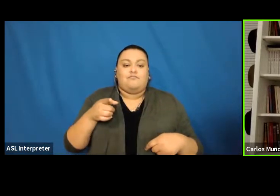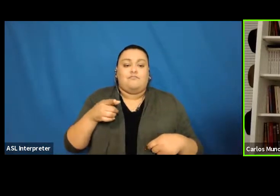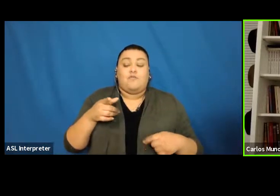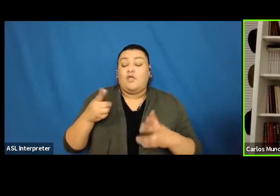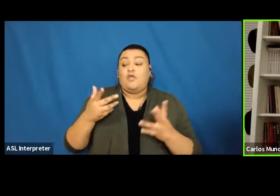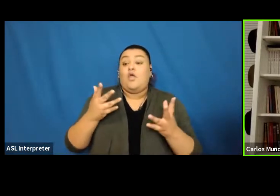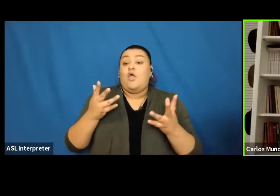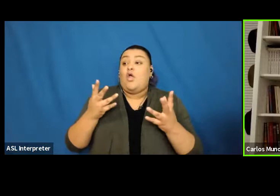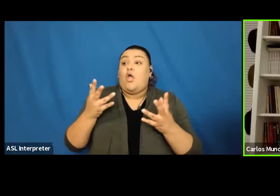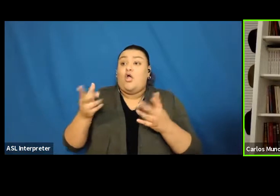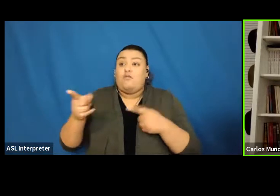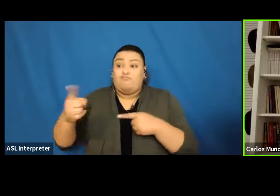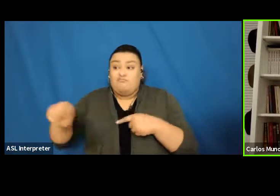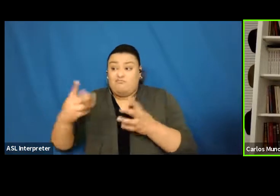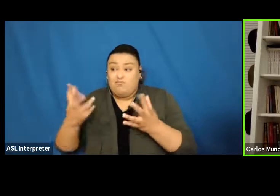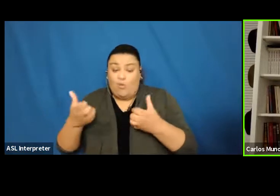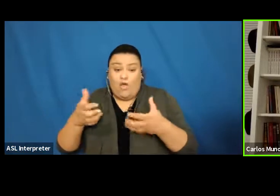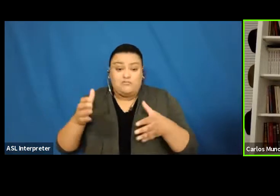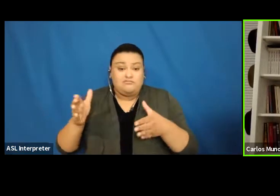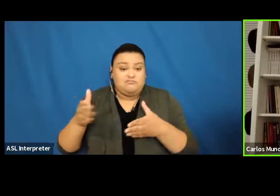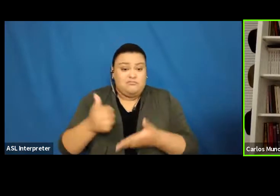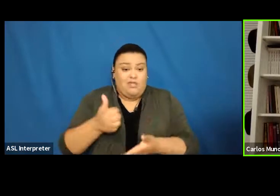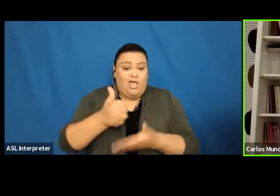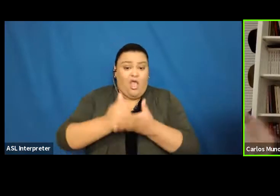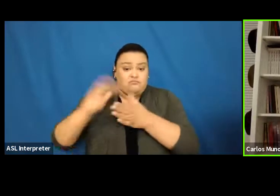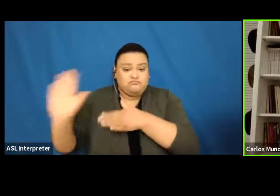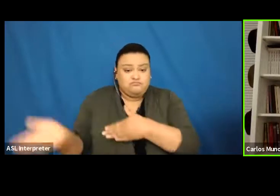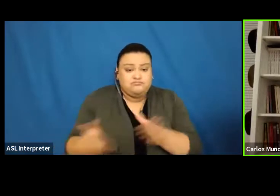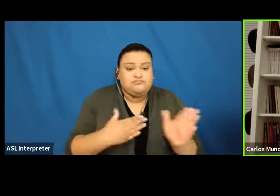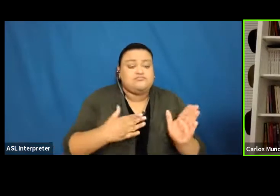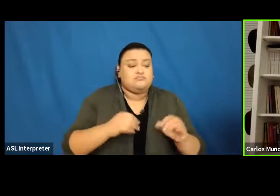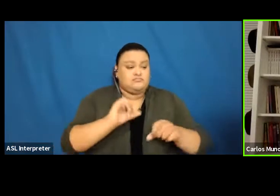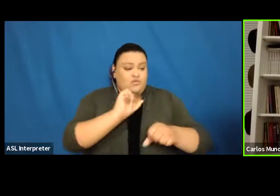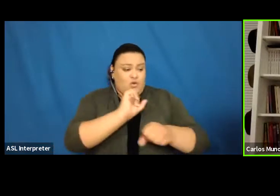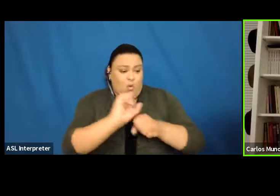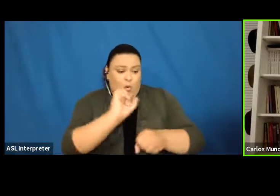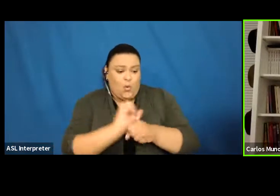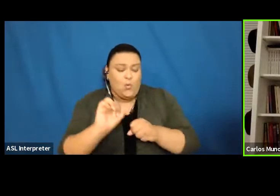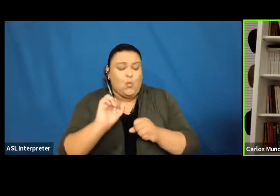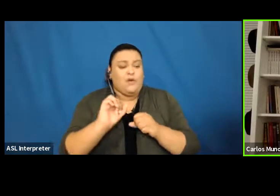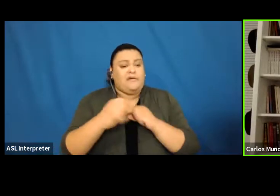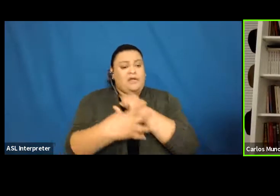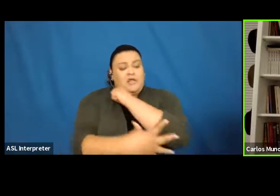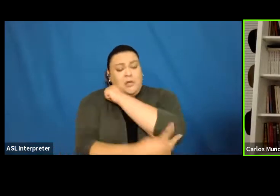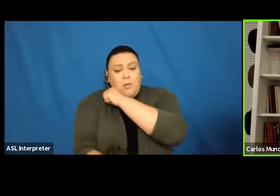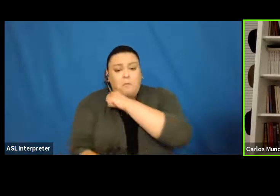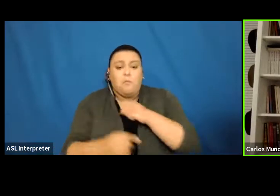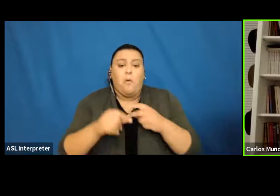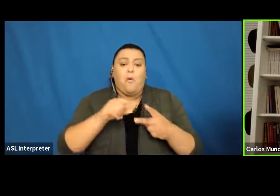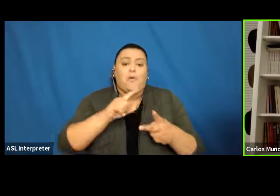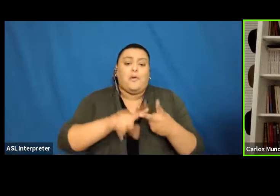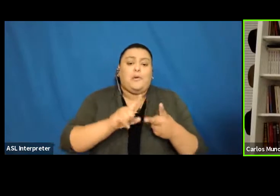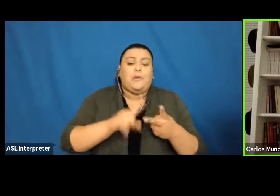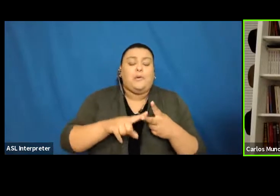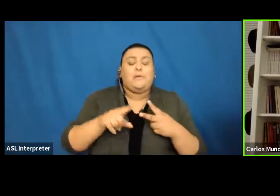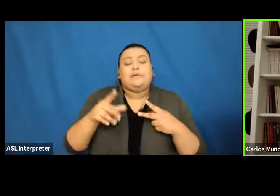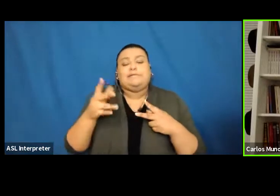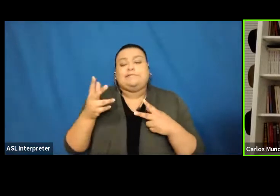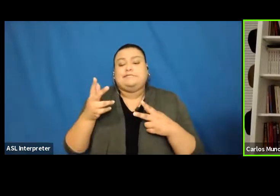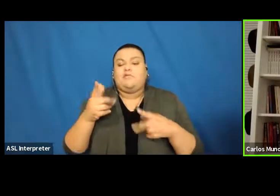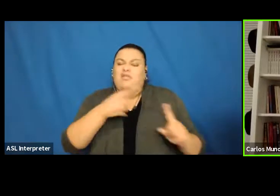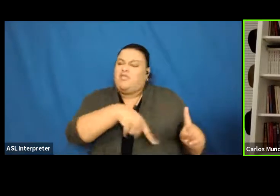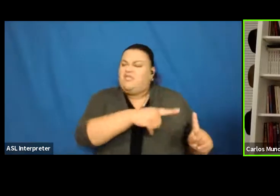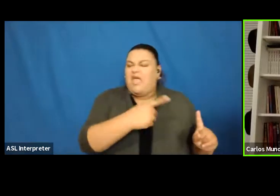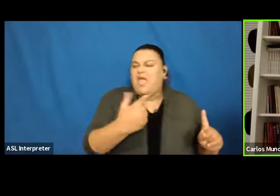the poor. I mean, we can't go around saying, "Hey, you're now a Latinx." You know, they know they're Mexicans or they're Nicaraguans or they're